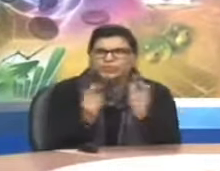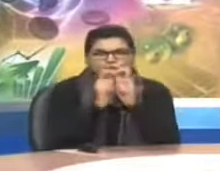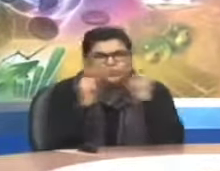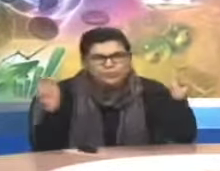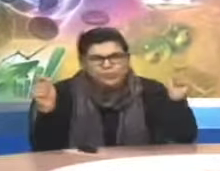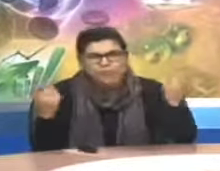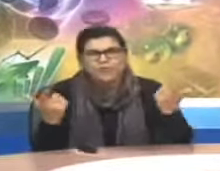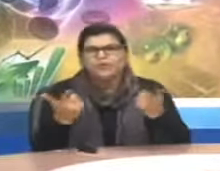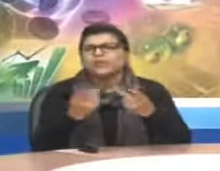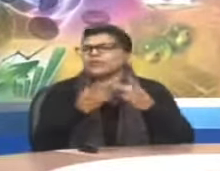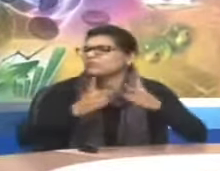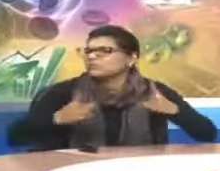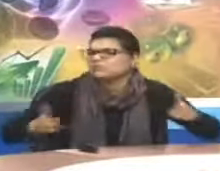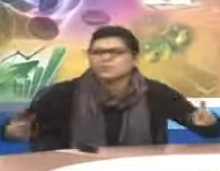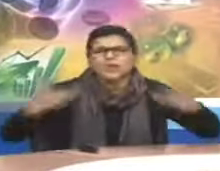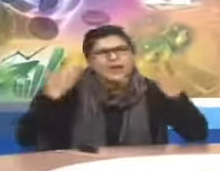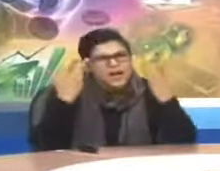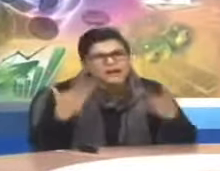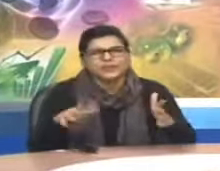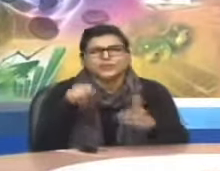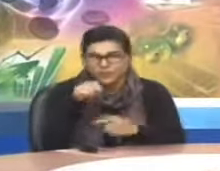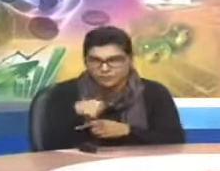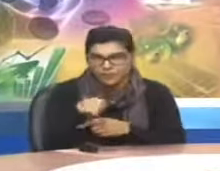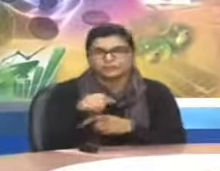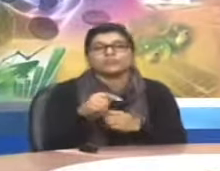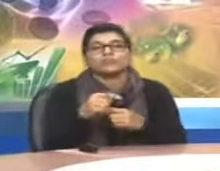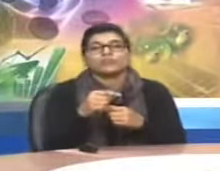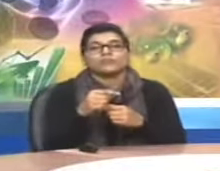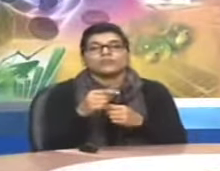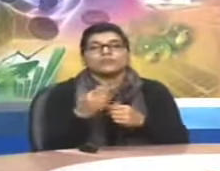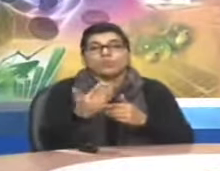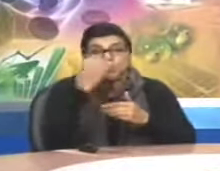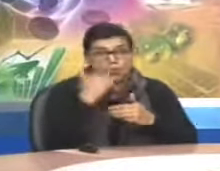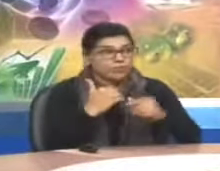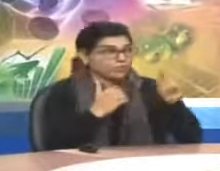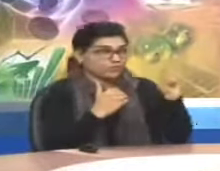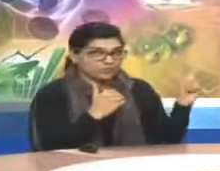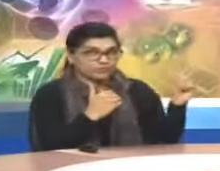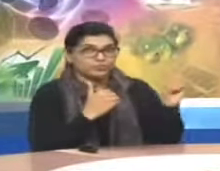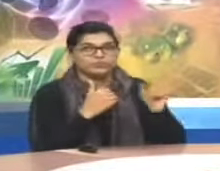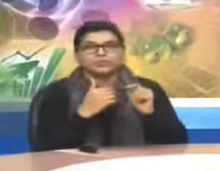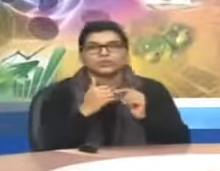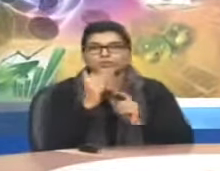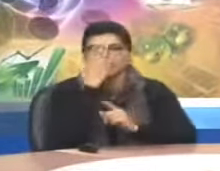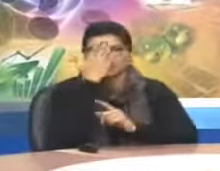we use for writing, writing pads, all these materials